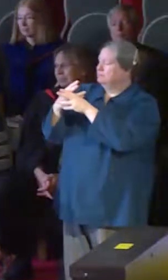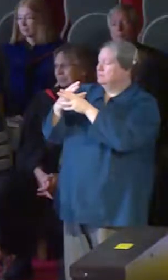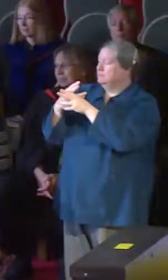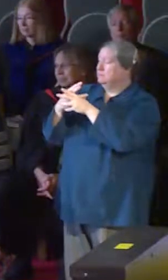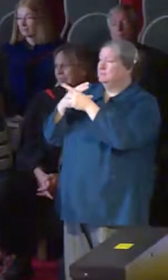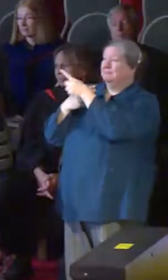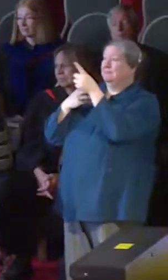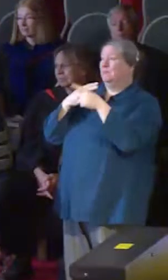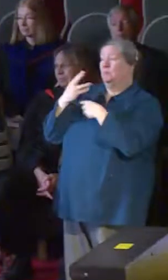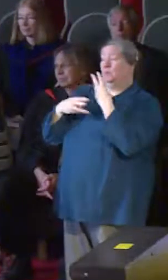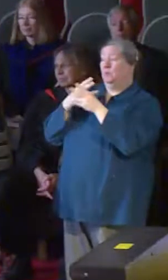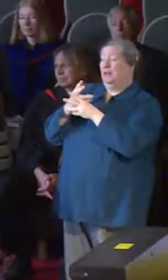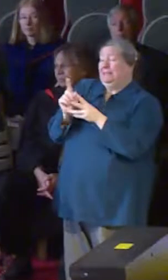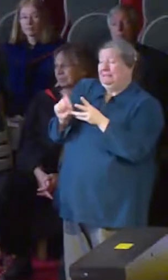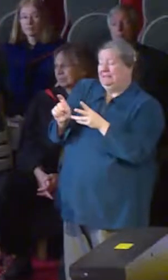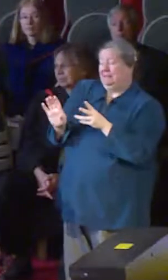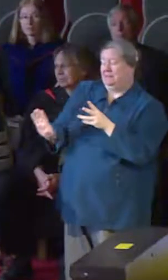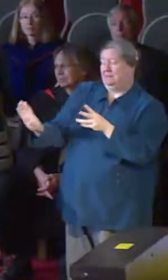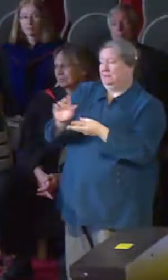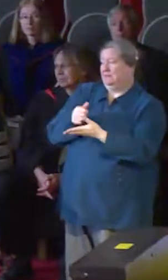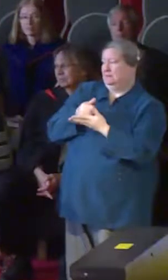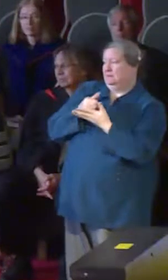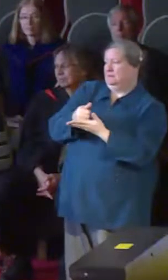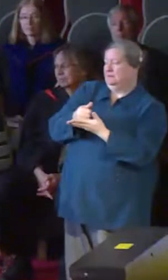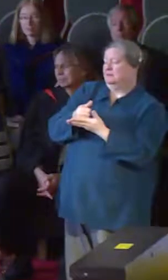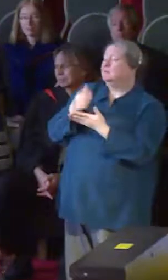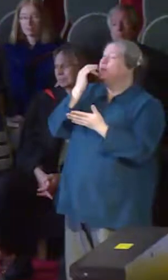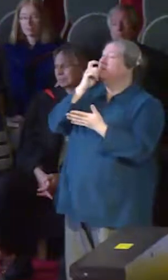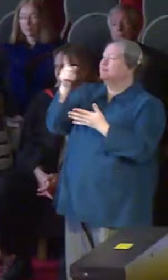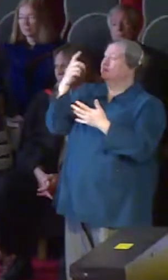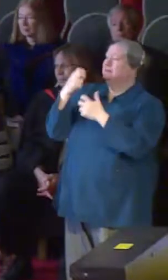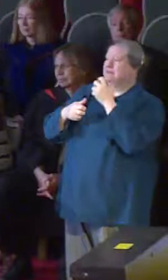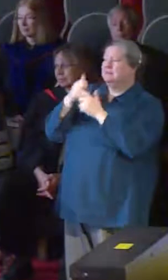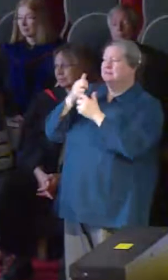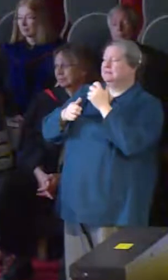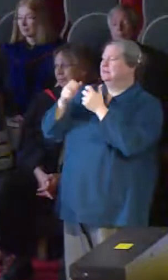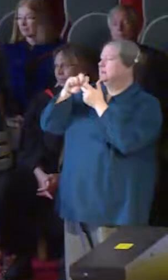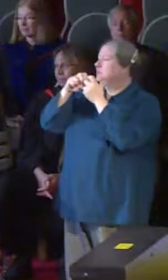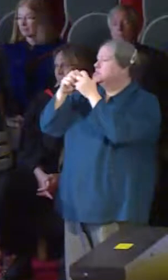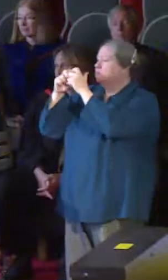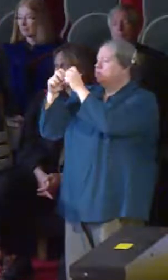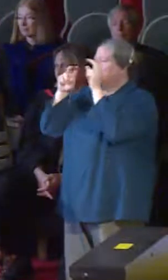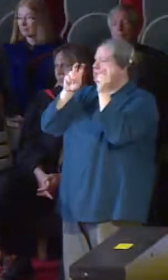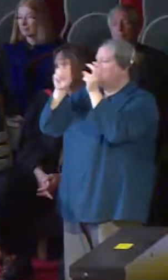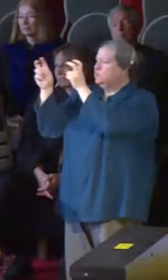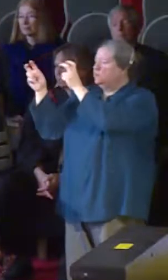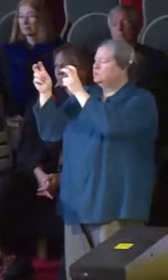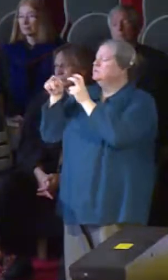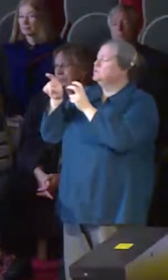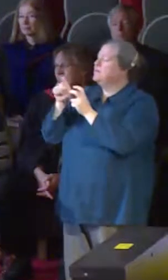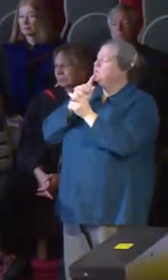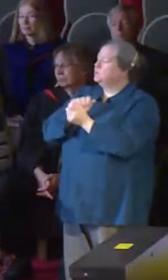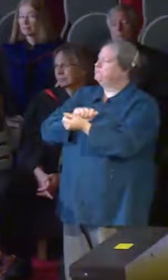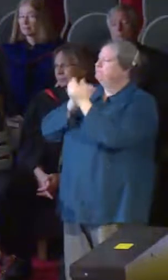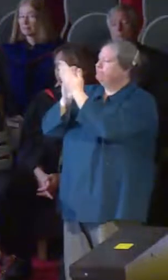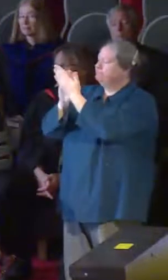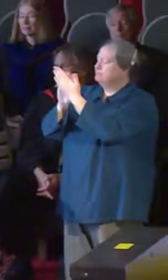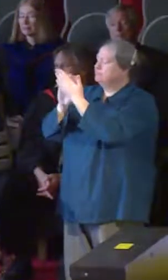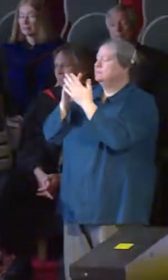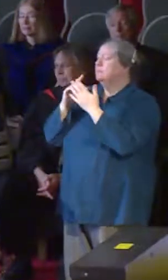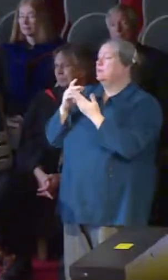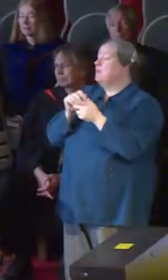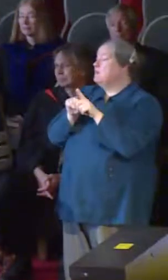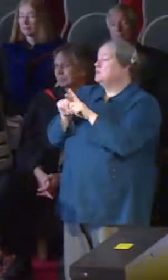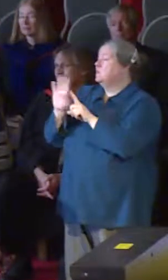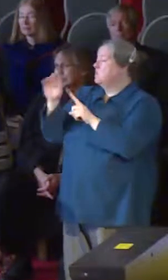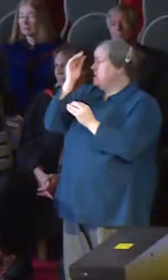resolve serious social issues, and we need you to make informed decisions that can take into account the complexity of